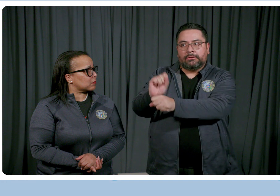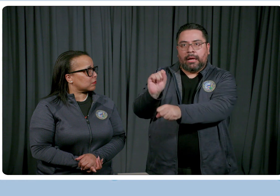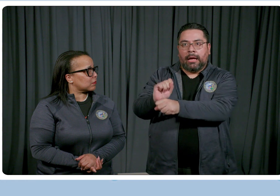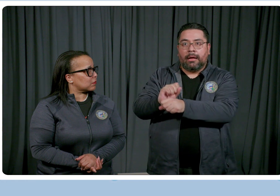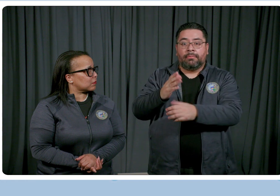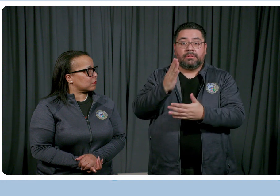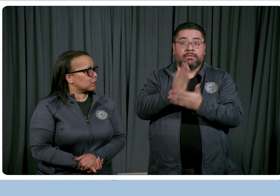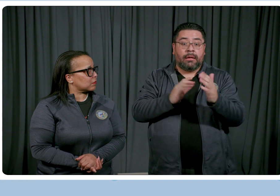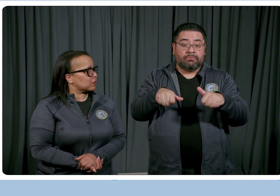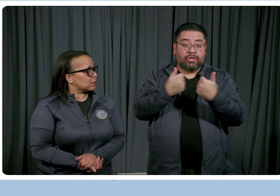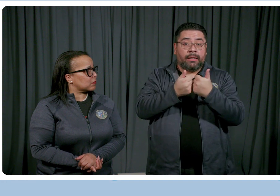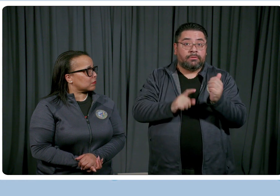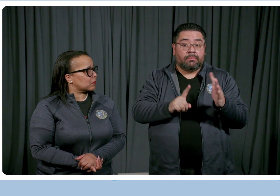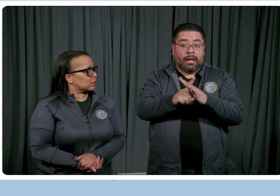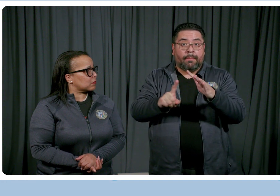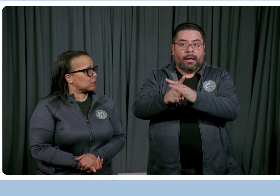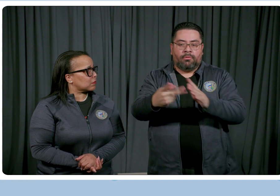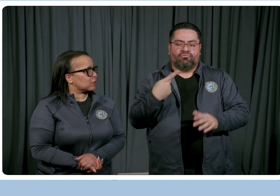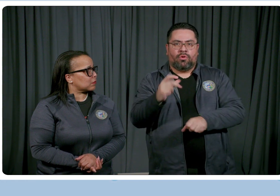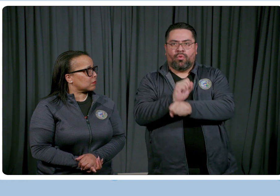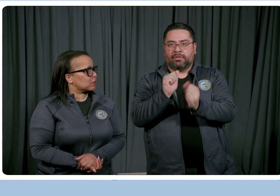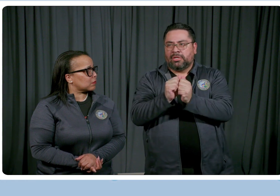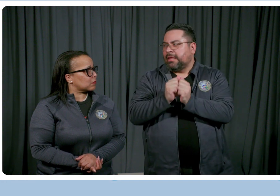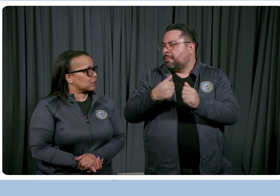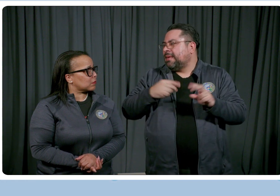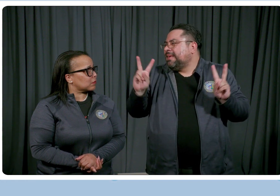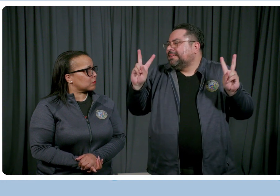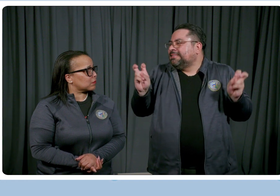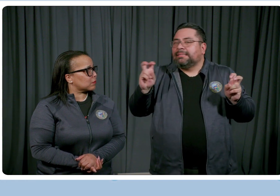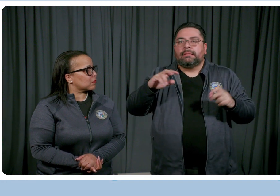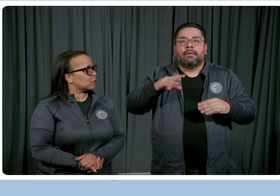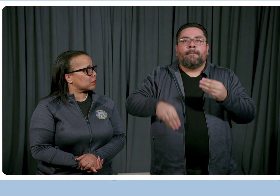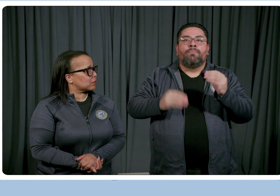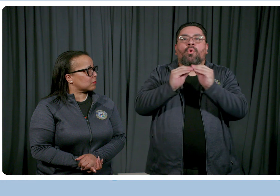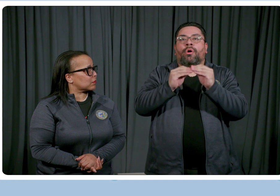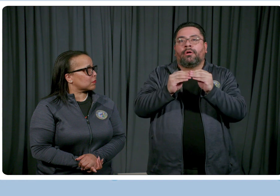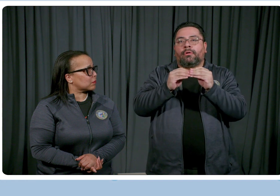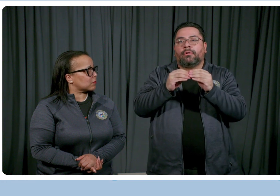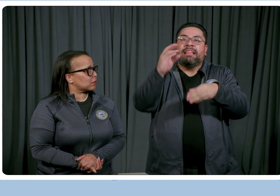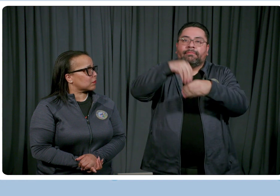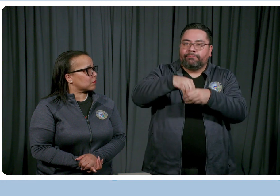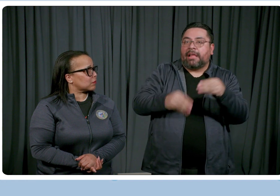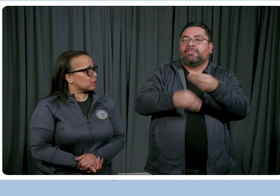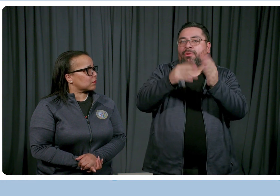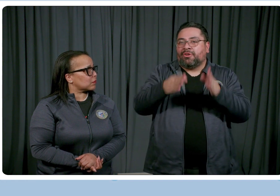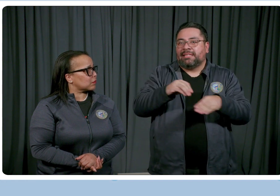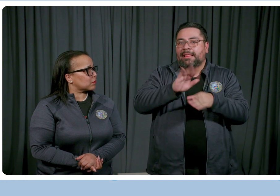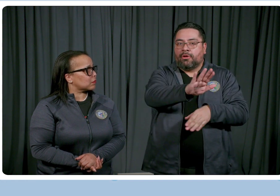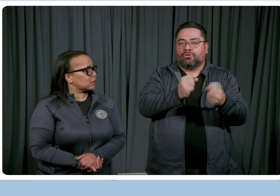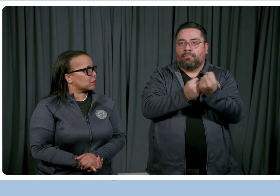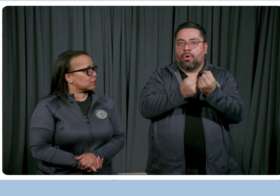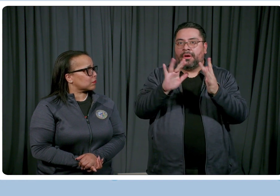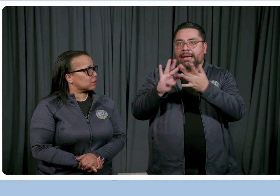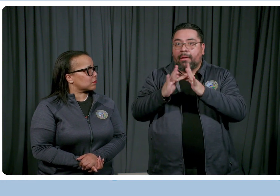up, we can tackle them together. I like to think of myself as an additional person in somebody's support network. And ideally, we're out